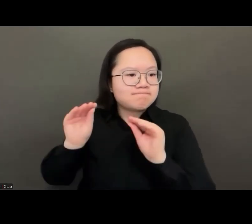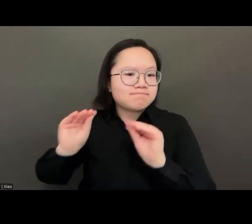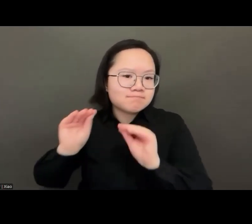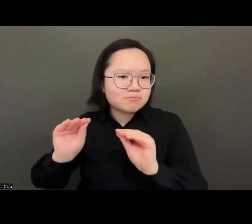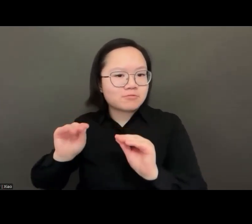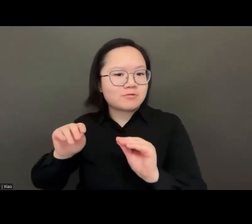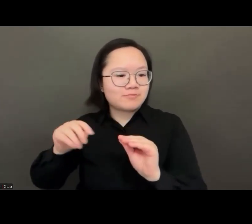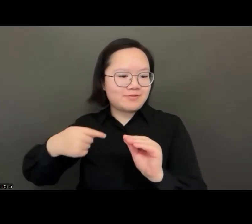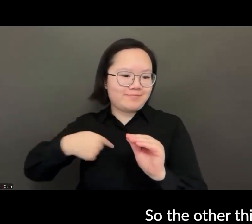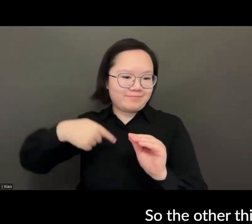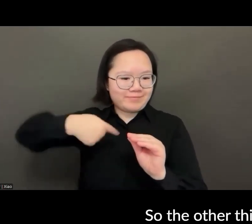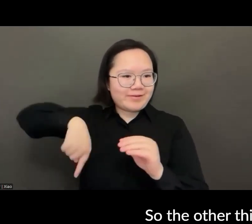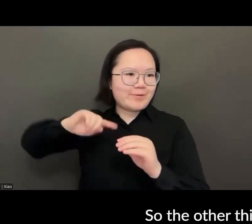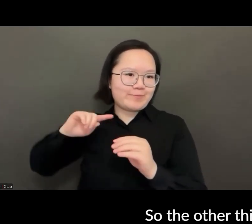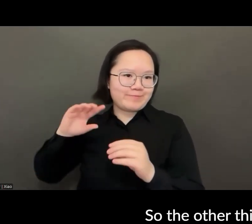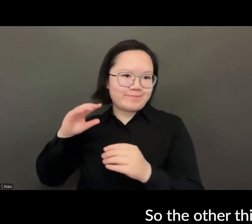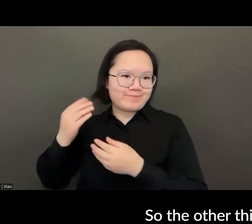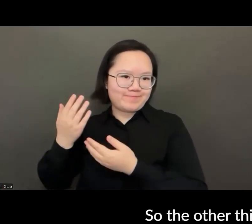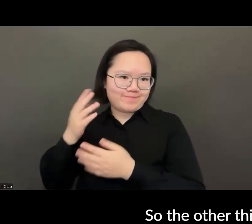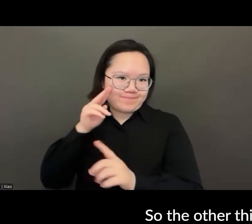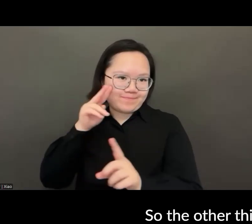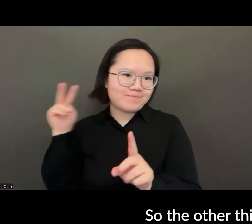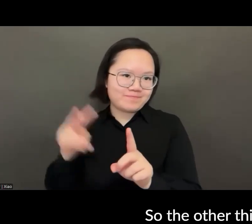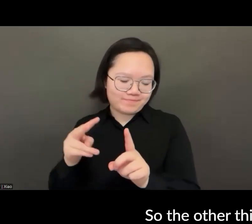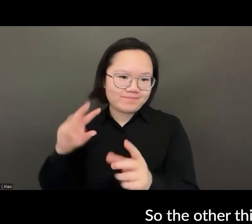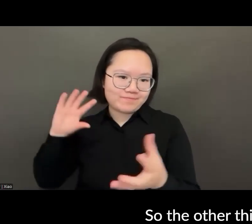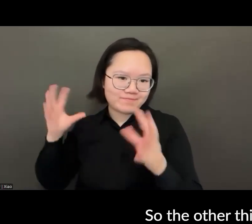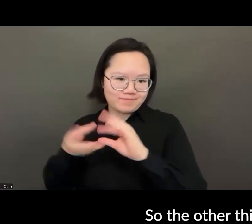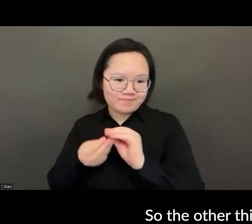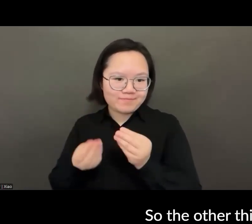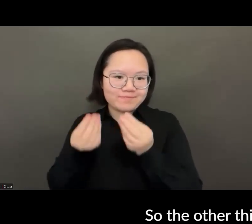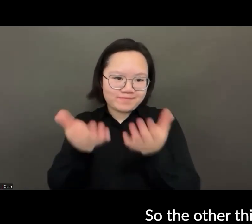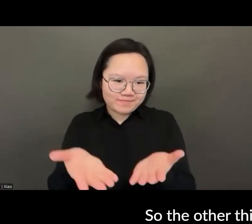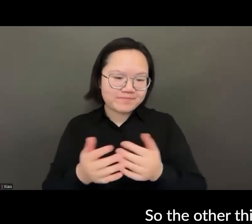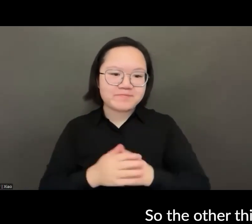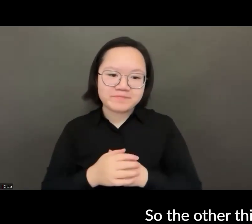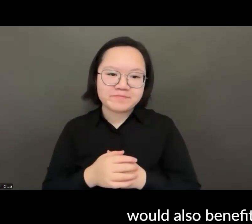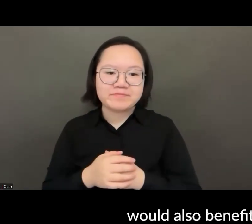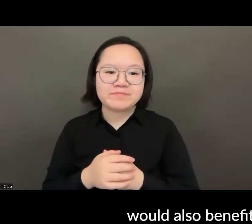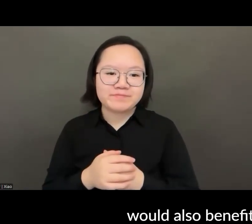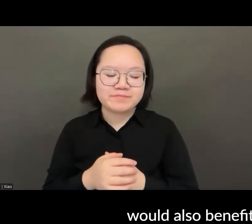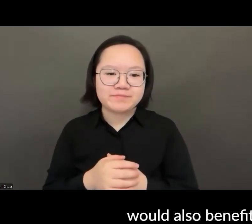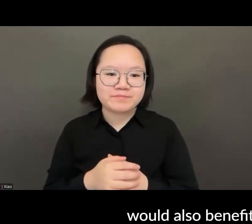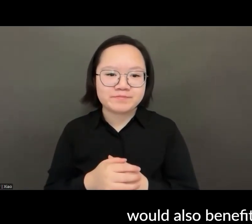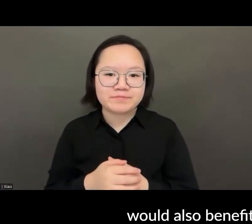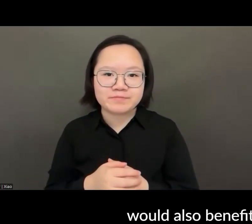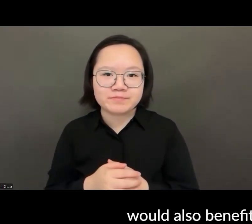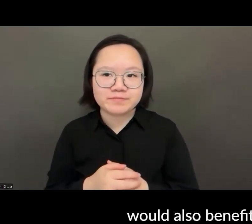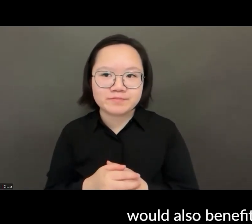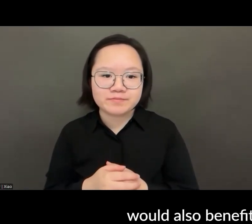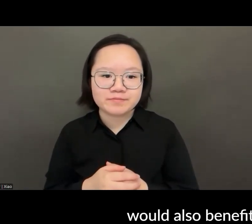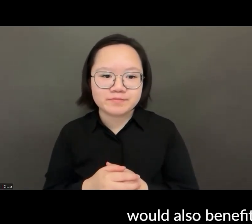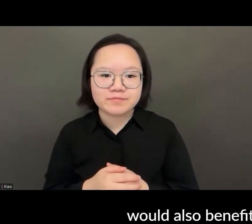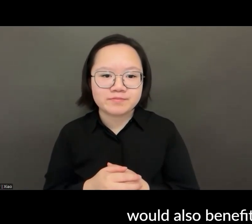us as well. Yeah. So the other thing that I also want to share, and that, would also